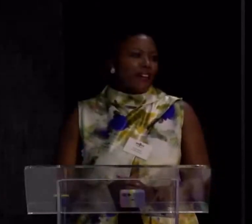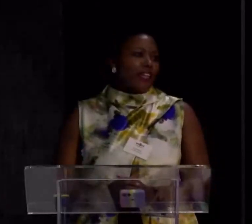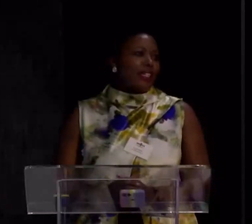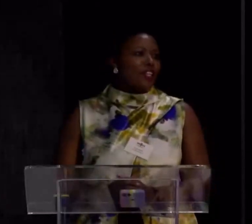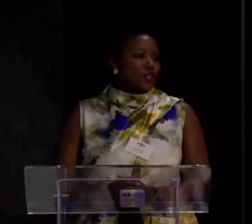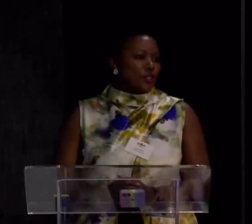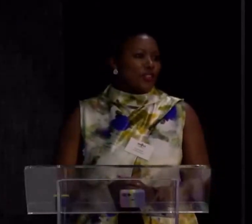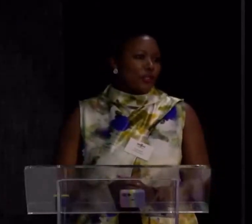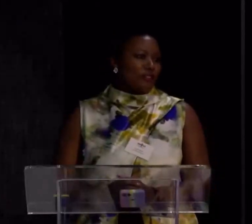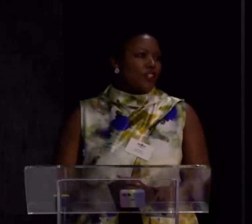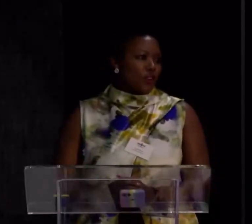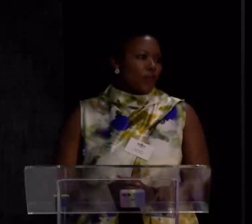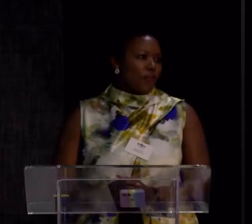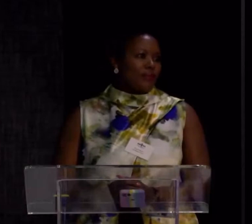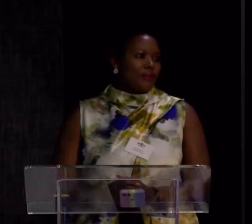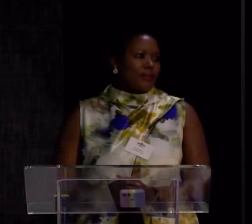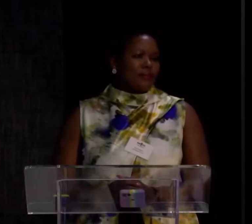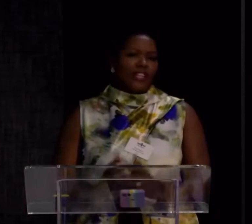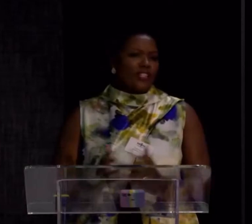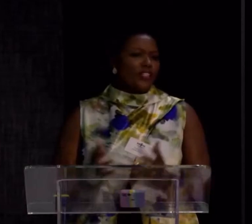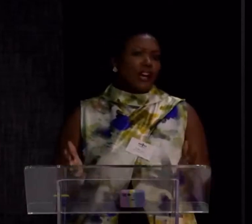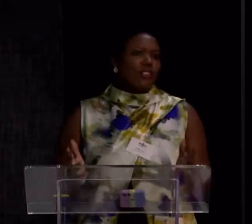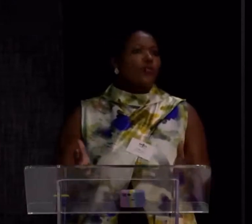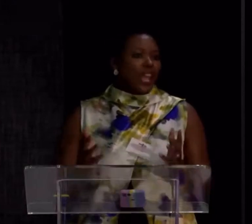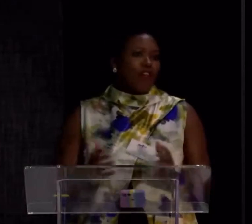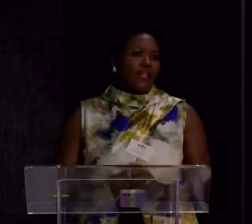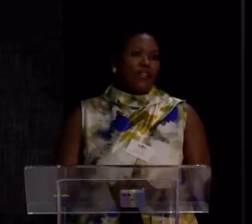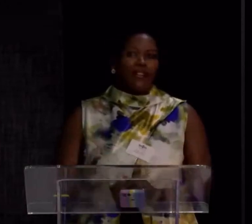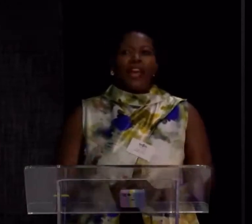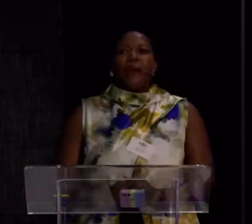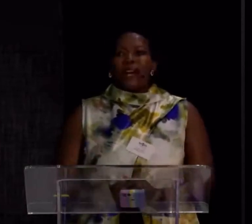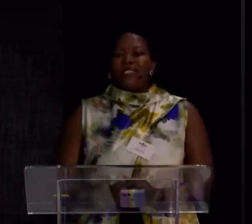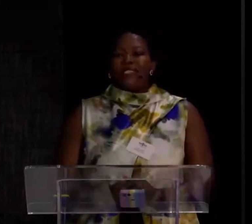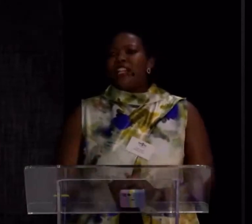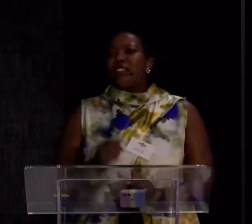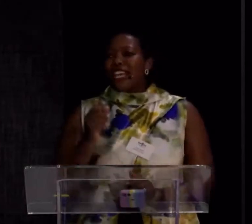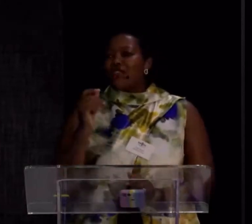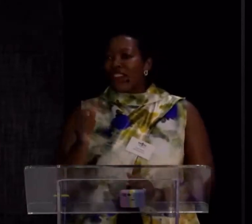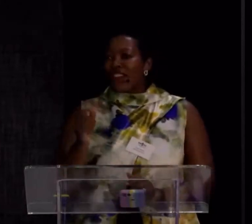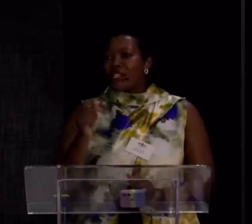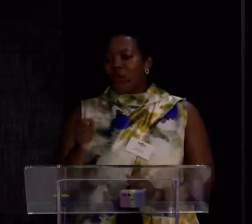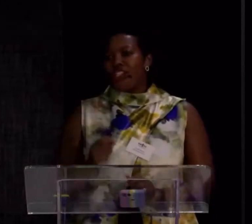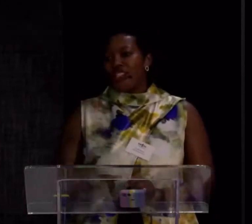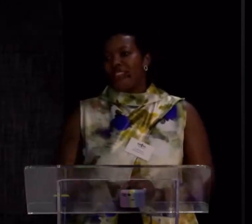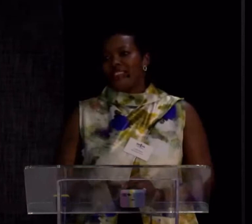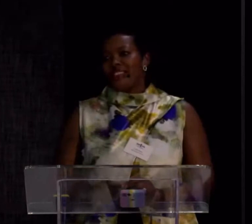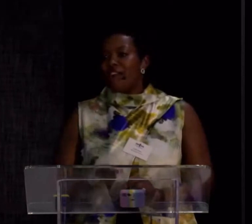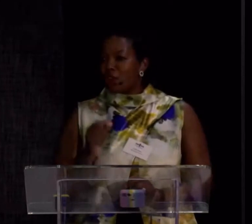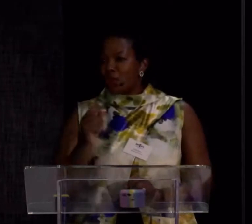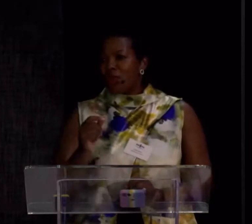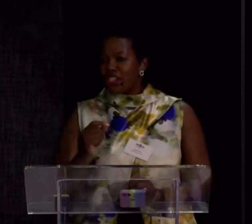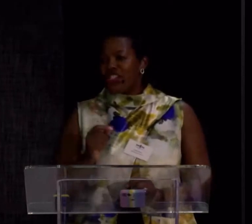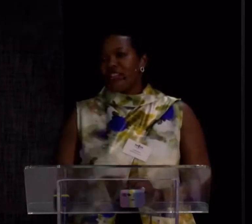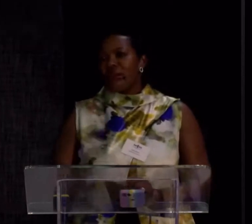been navigating through this perfect storm. It's no doubt we have been. But then that raises questions. I've